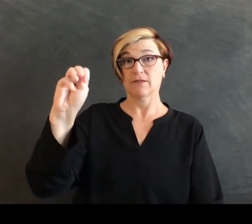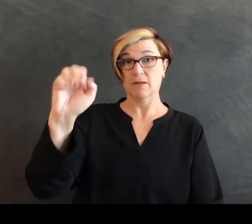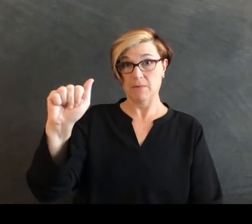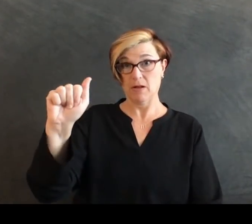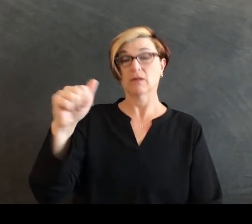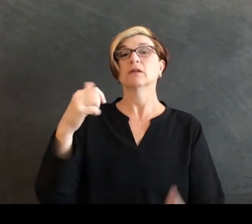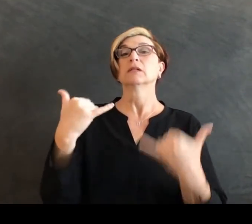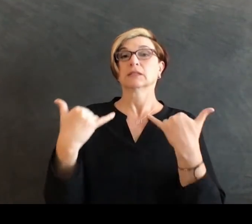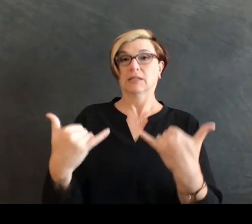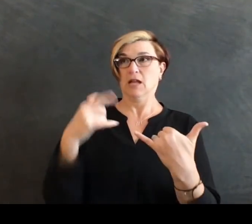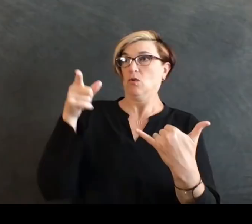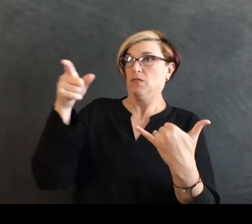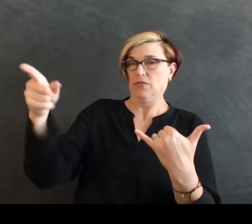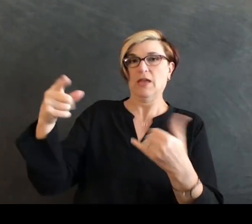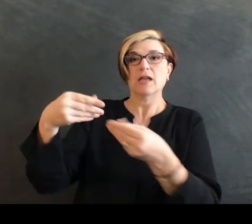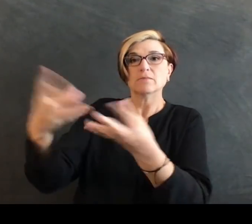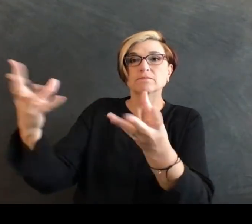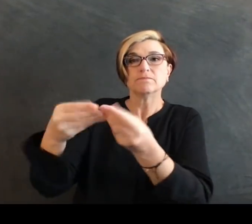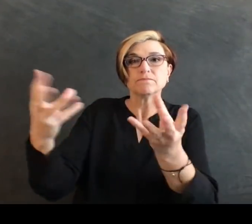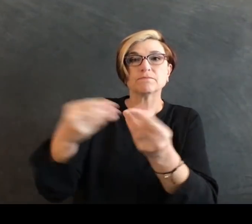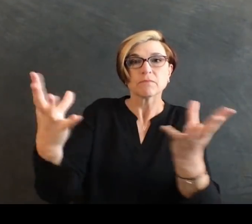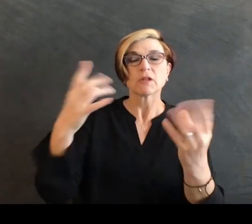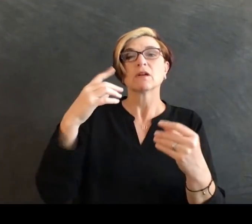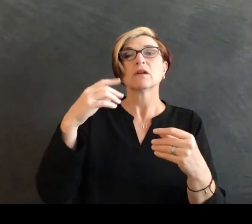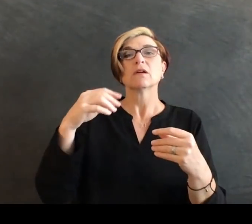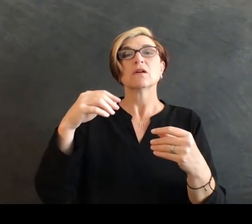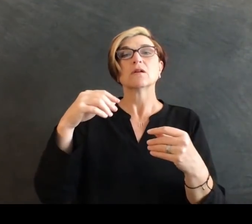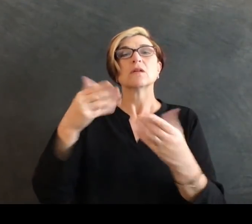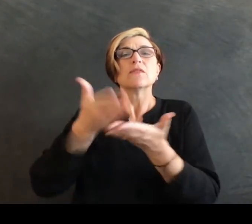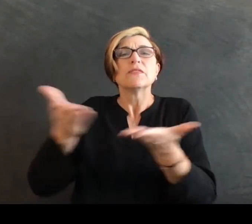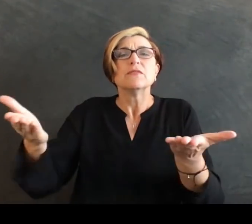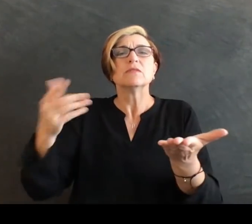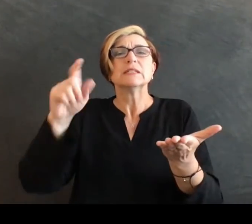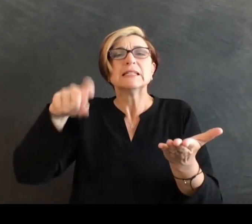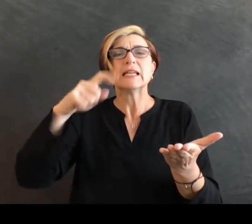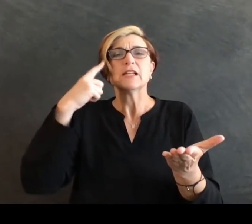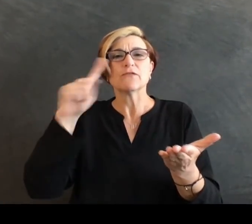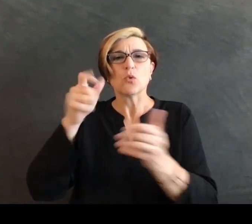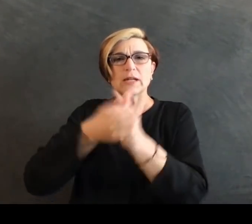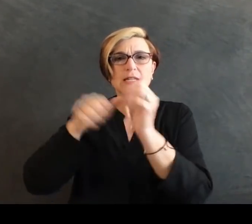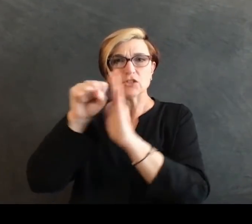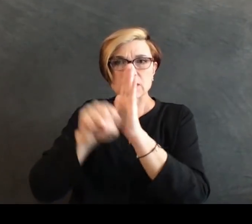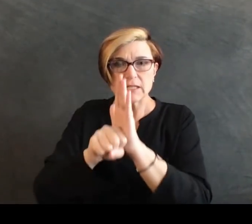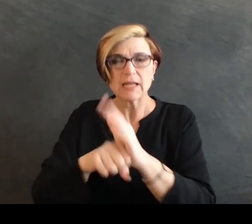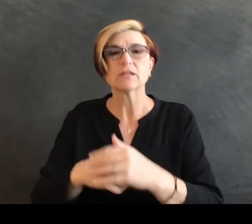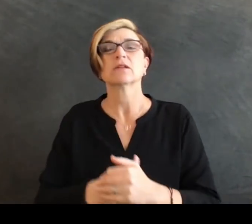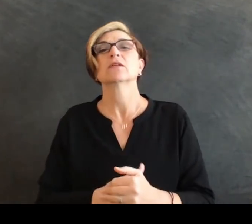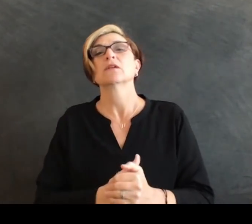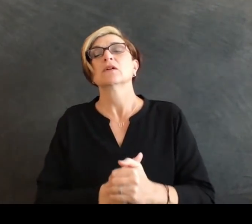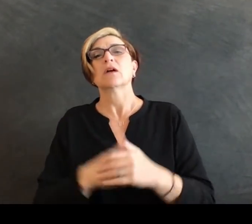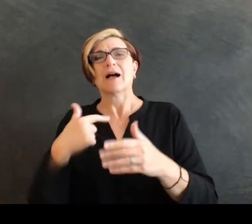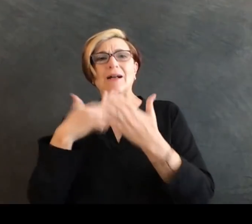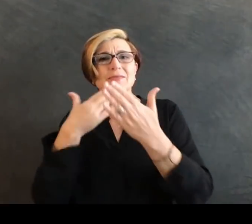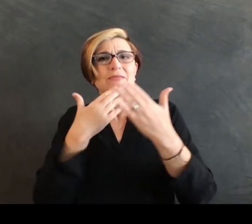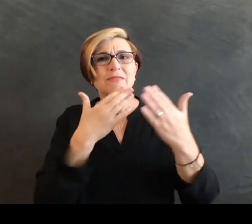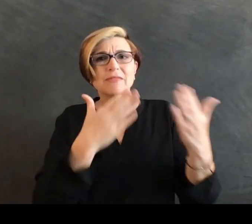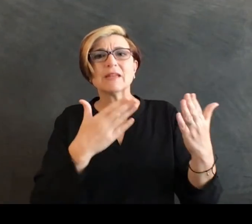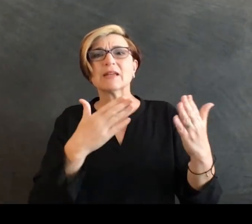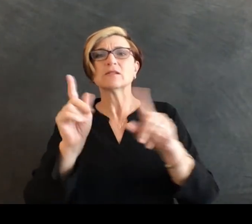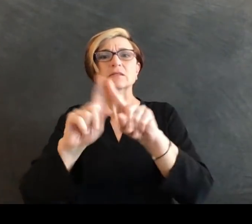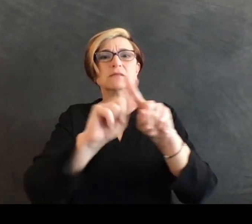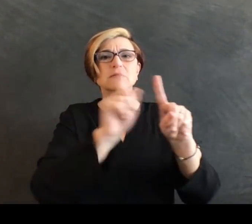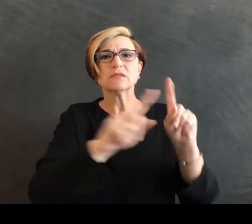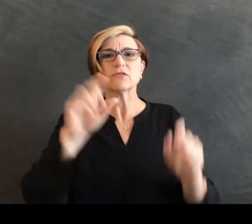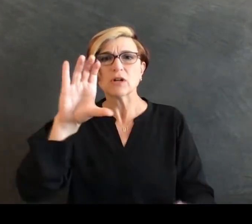need. I also want to thank CMS, where Administrator Verma has given healthcare providers unprecedented flexibility to scale up capacity